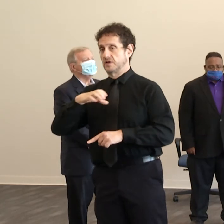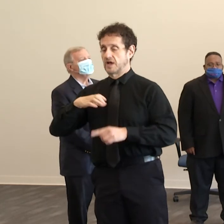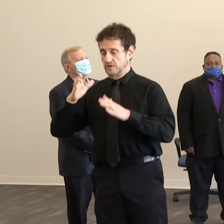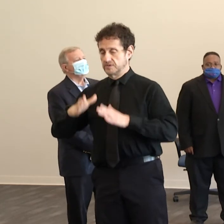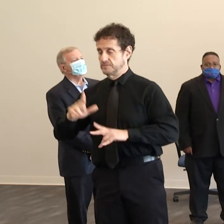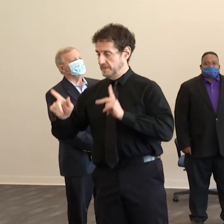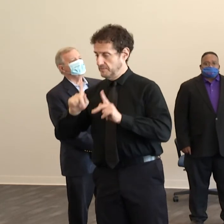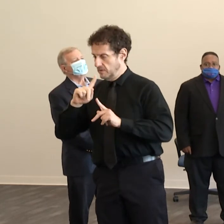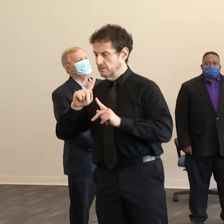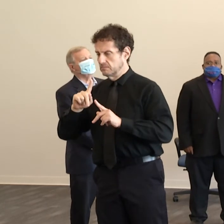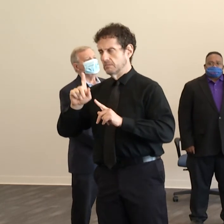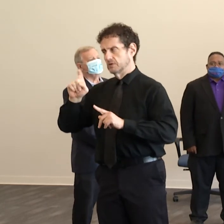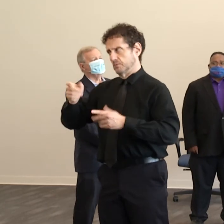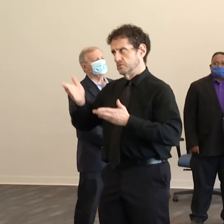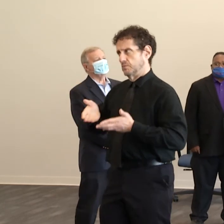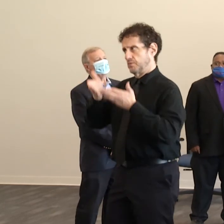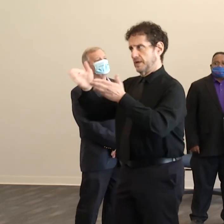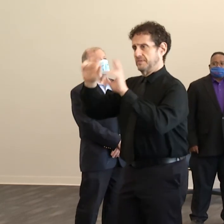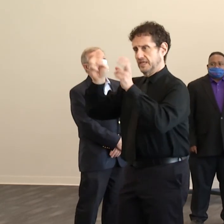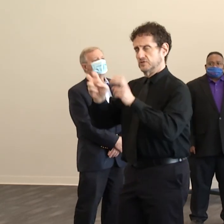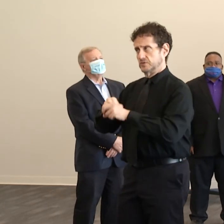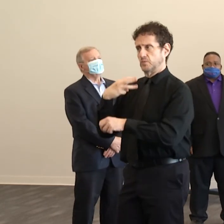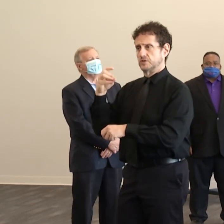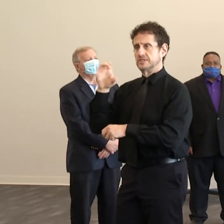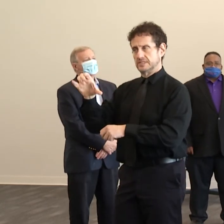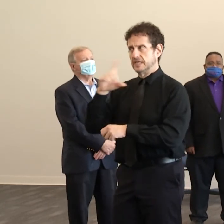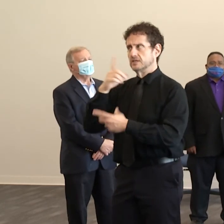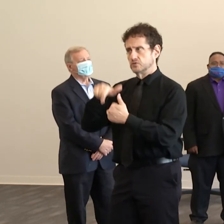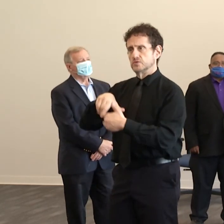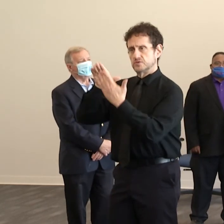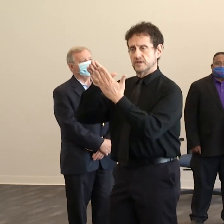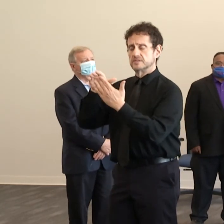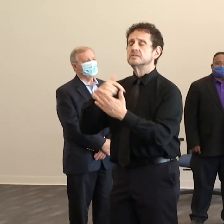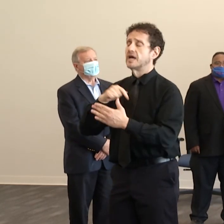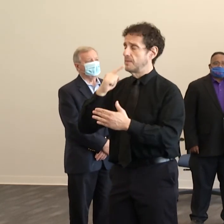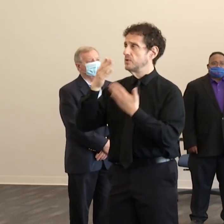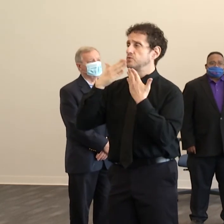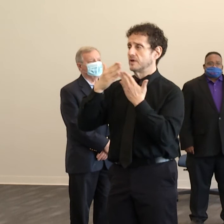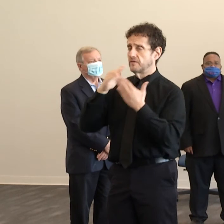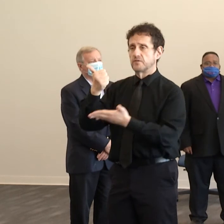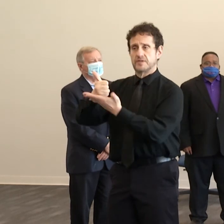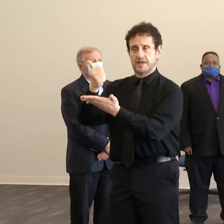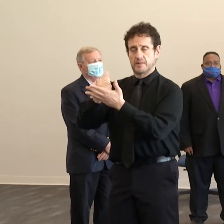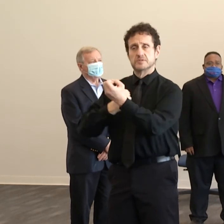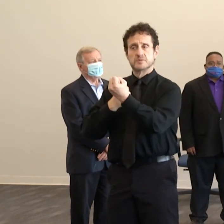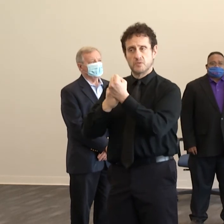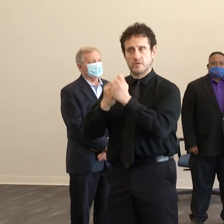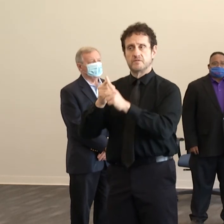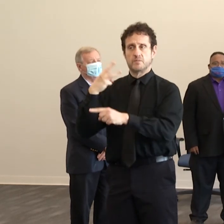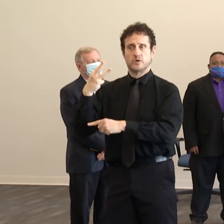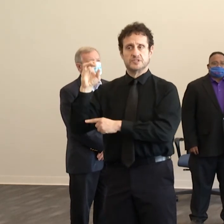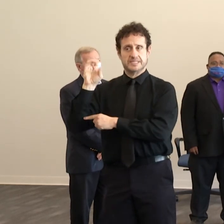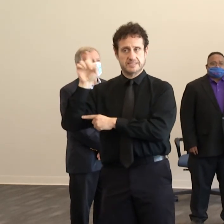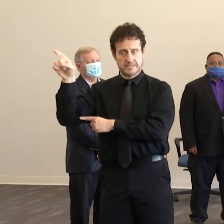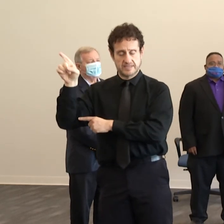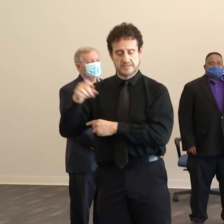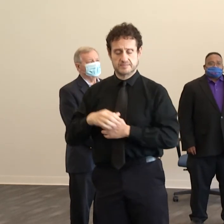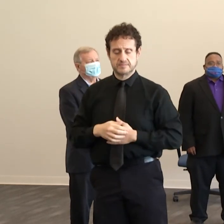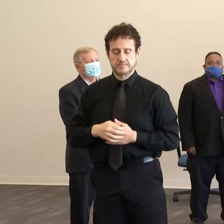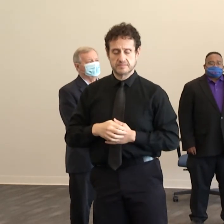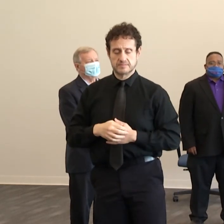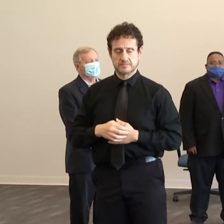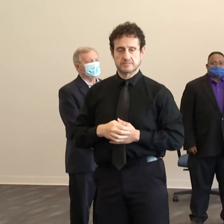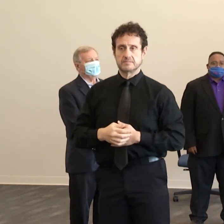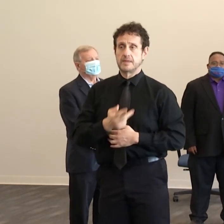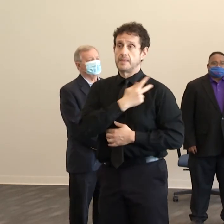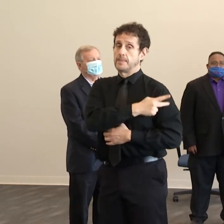these issues in Washington and do the best they can to try to address them. So I'm very grateful for the help and support we've gotten from Washington. Our